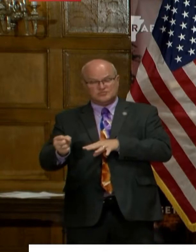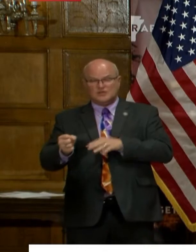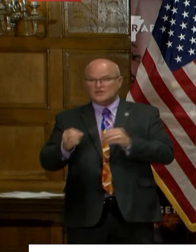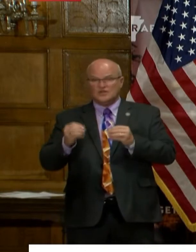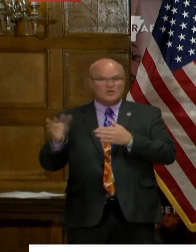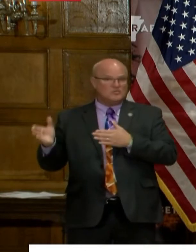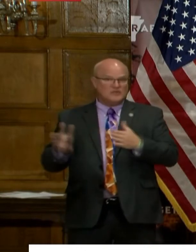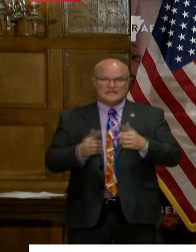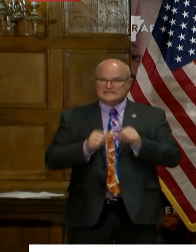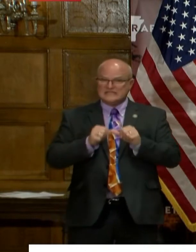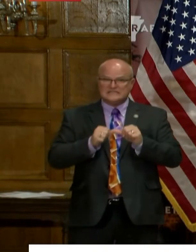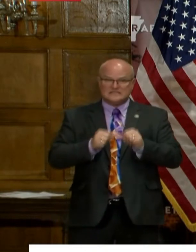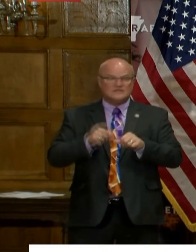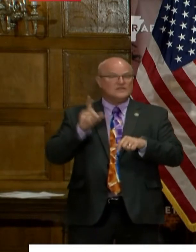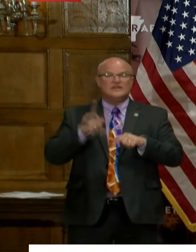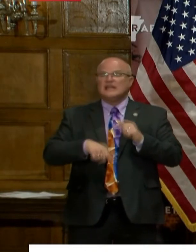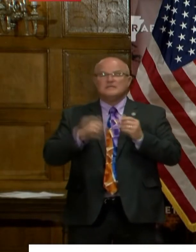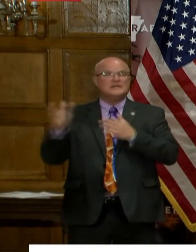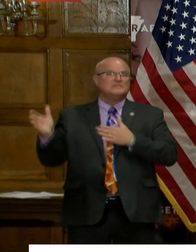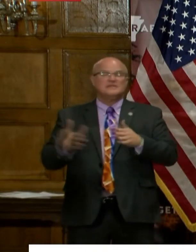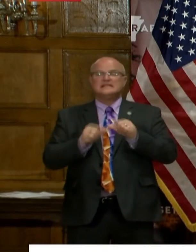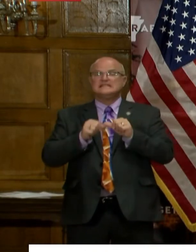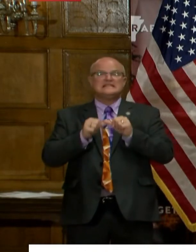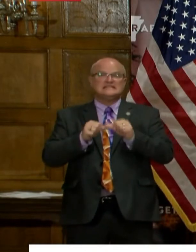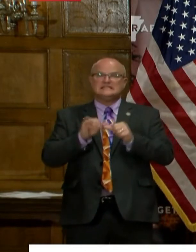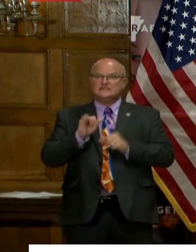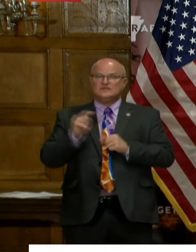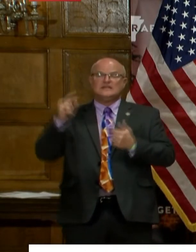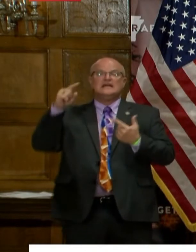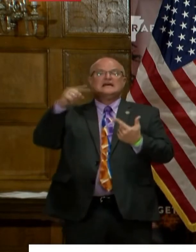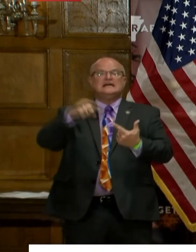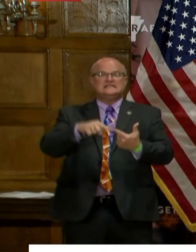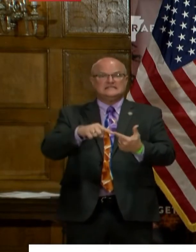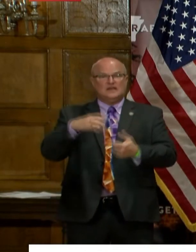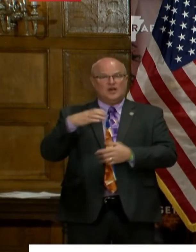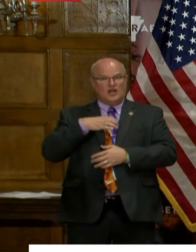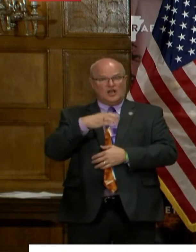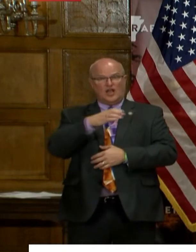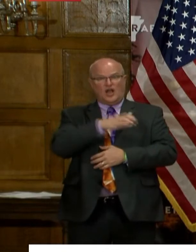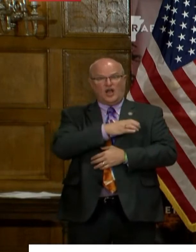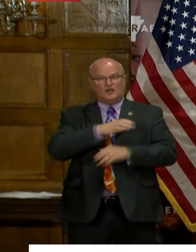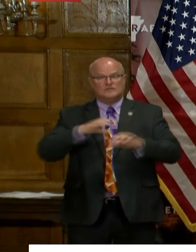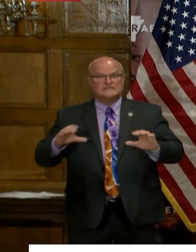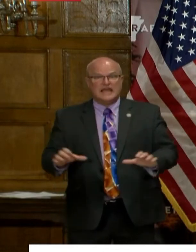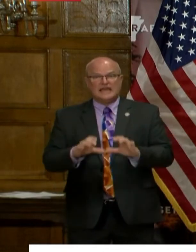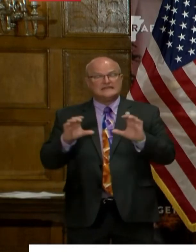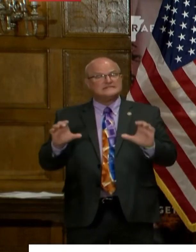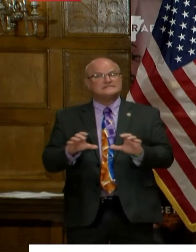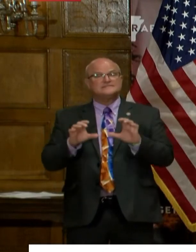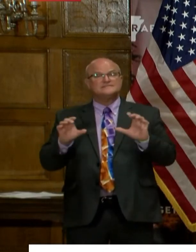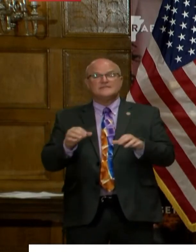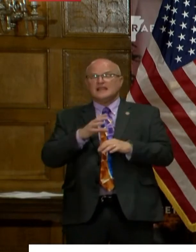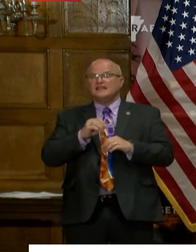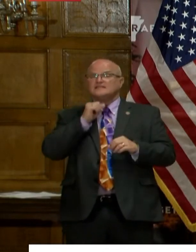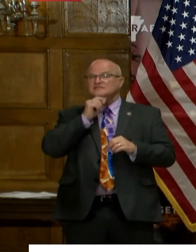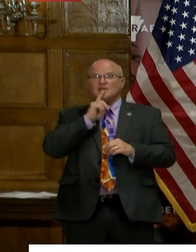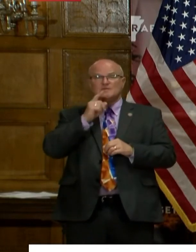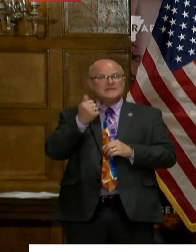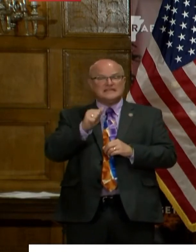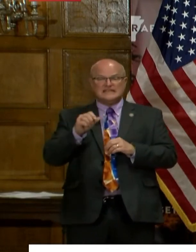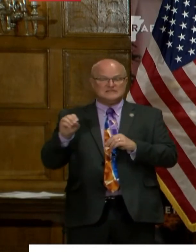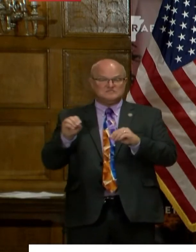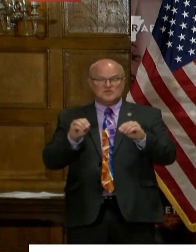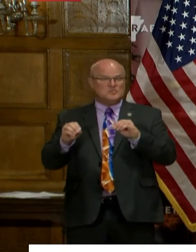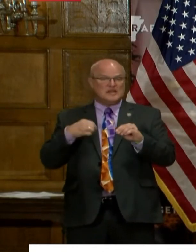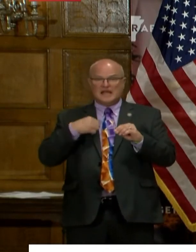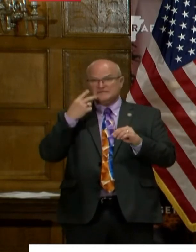it. There can't be any plans to continue it until Congress acts, and there's not really any movement